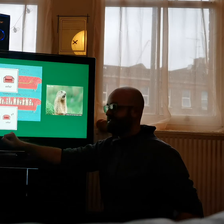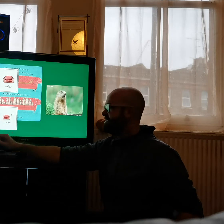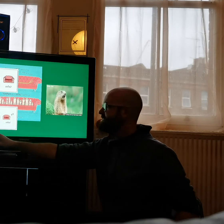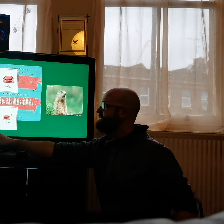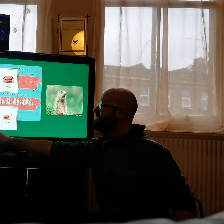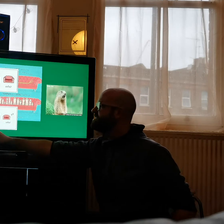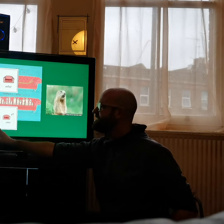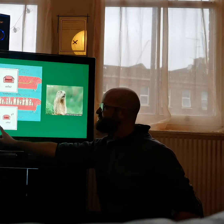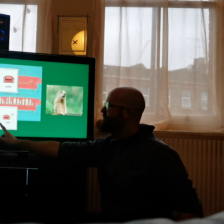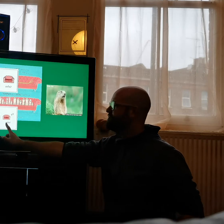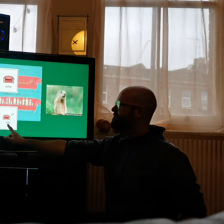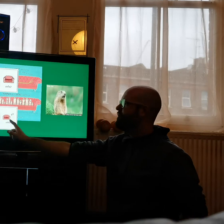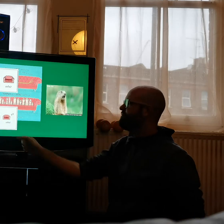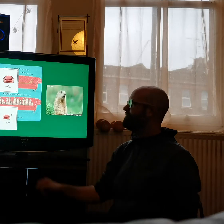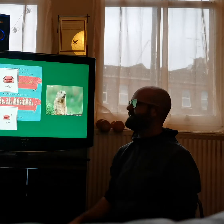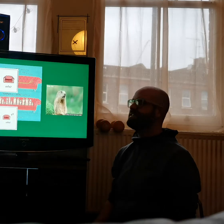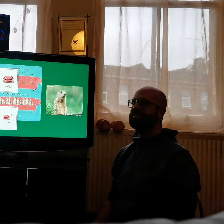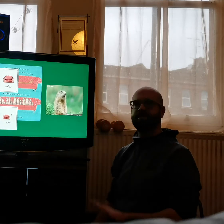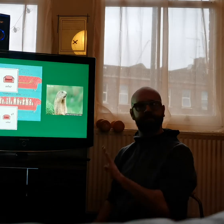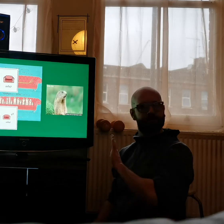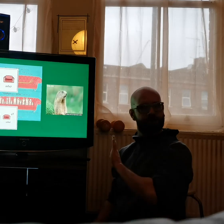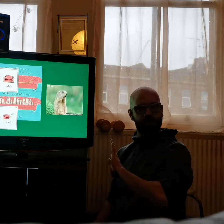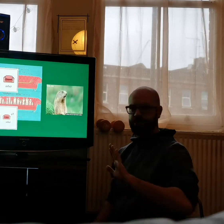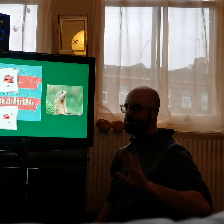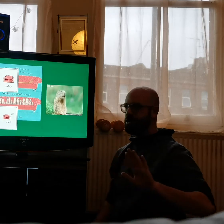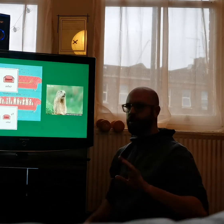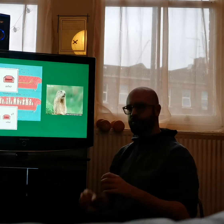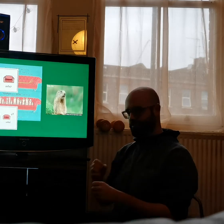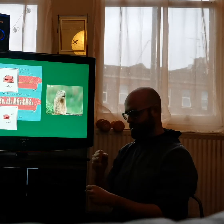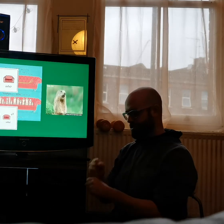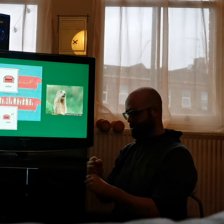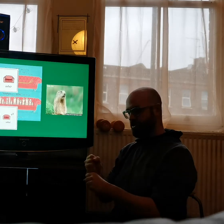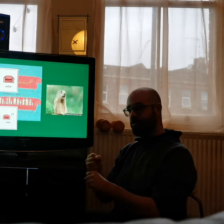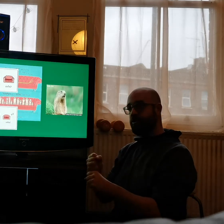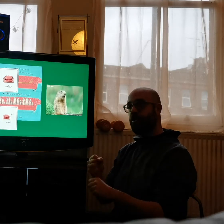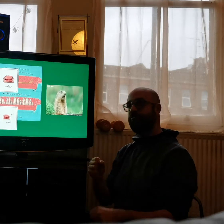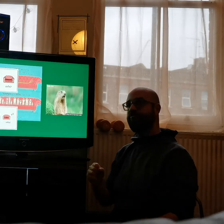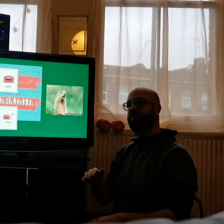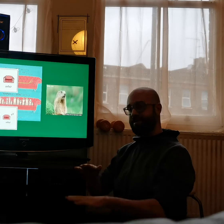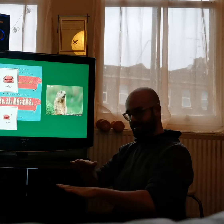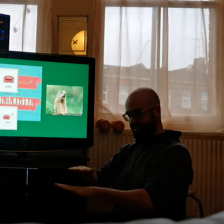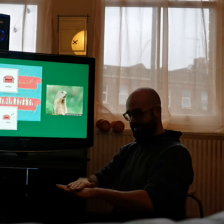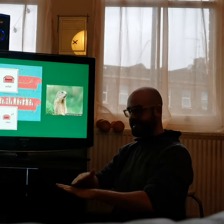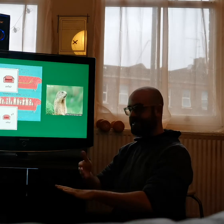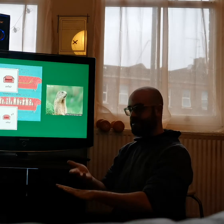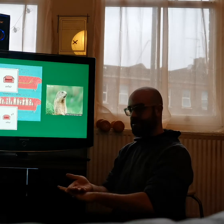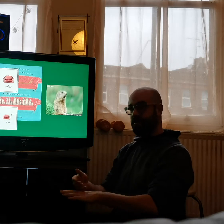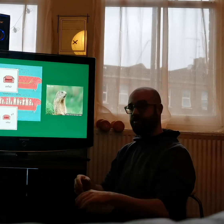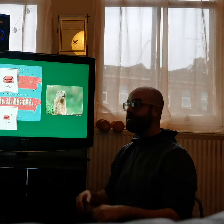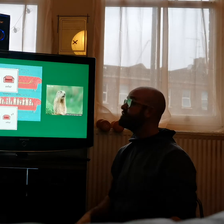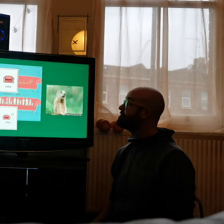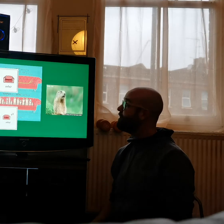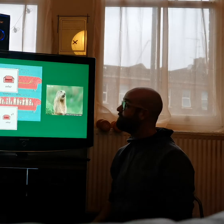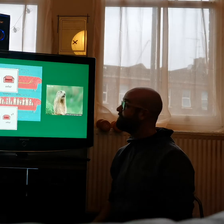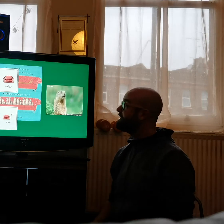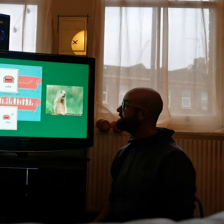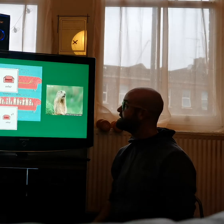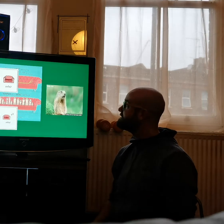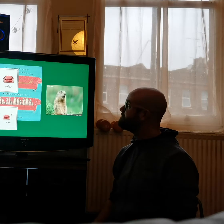Gophers sit on sofas. No. Gophers sit on sofas.